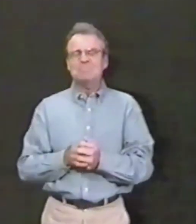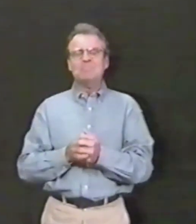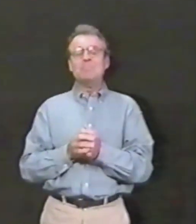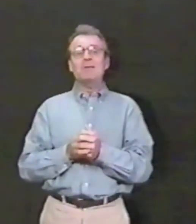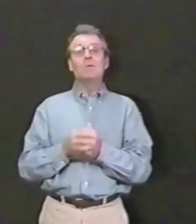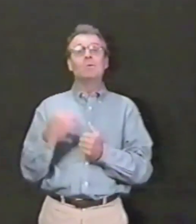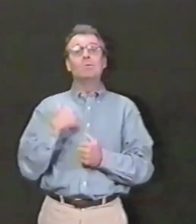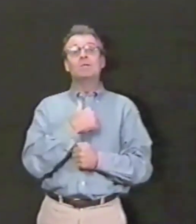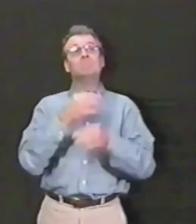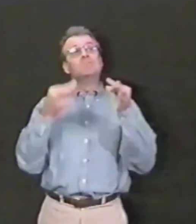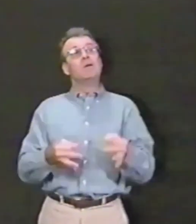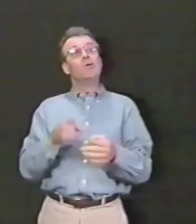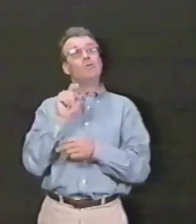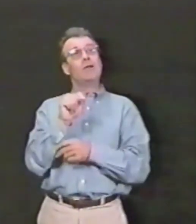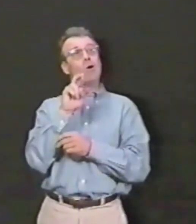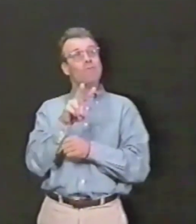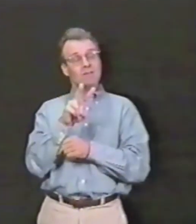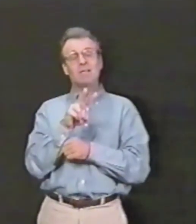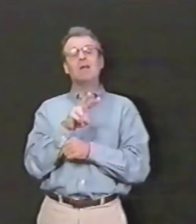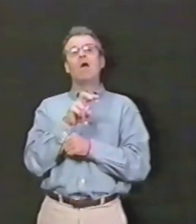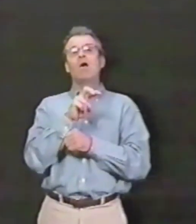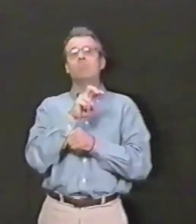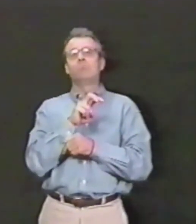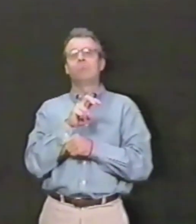too expensive when you add it all up.